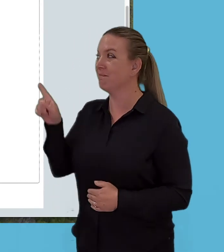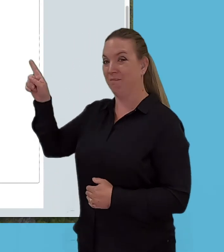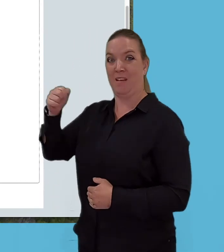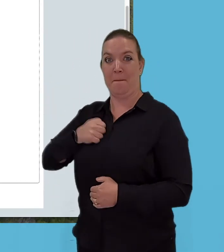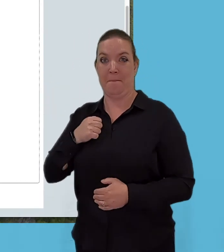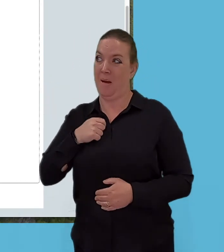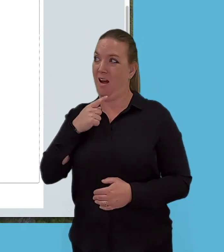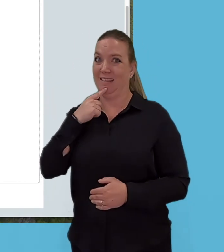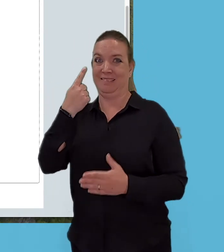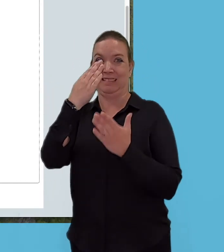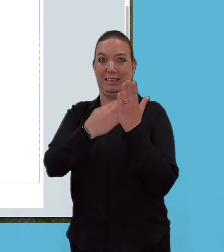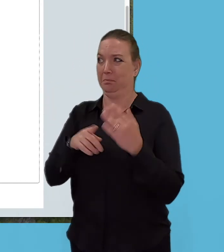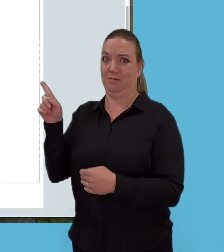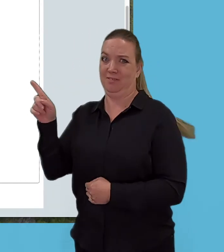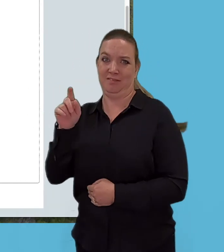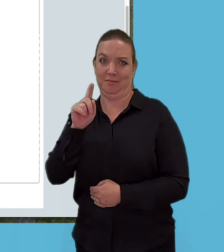that.